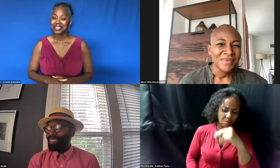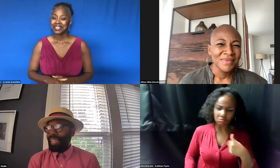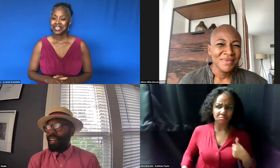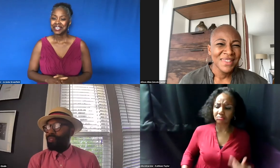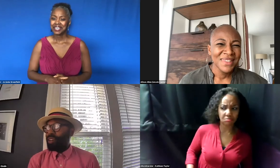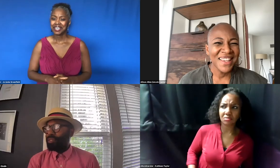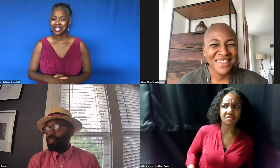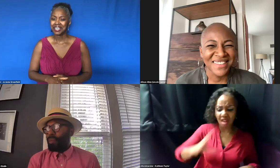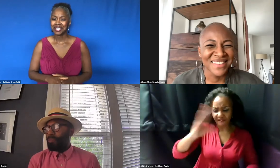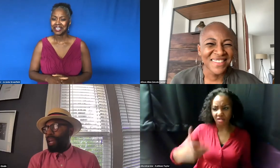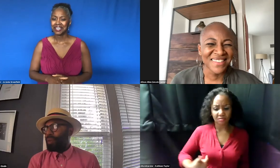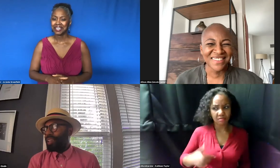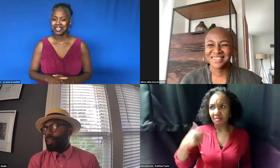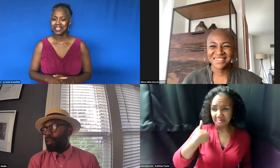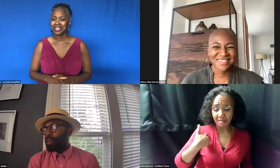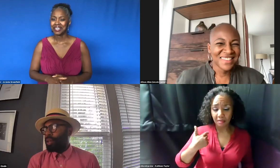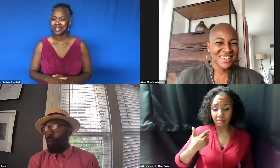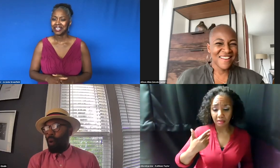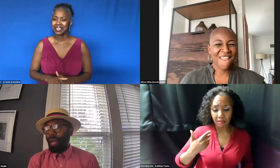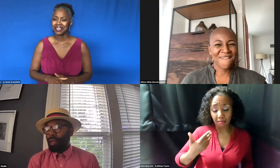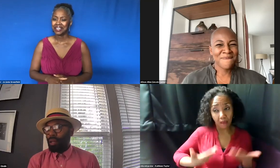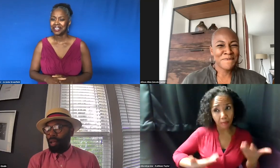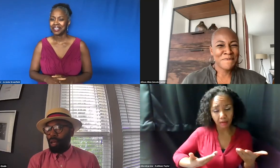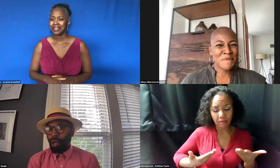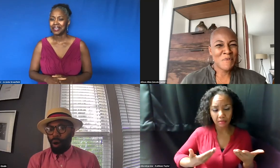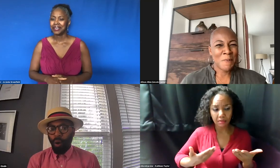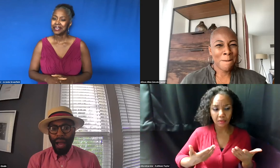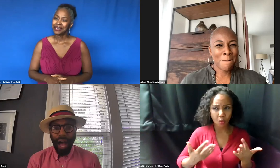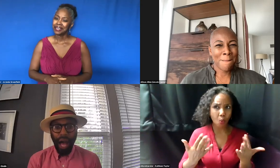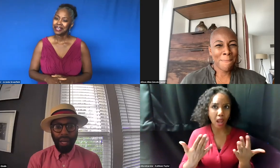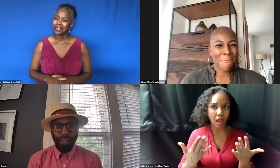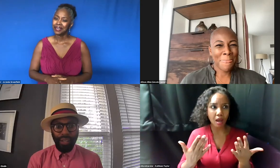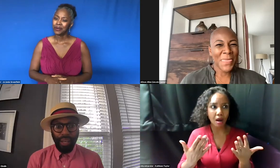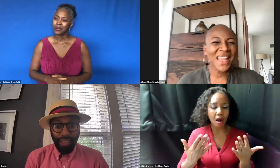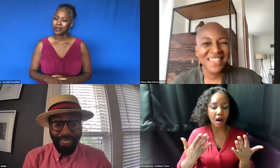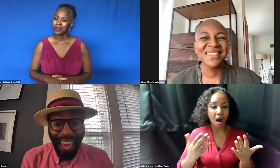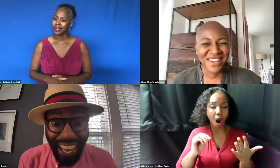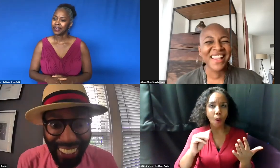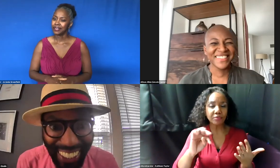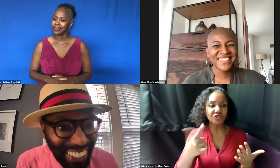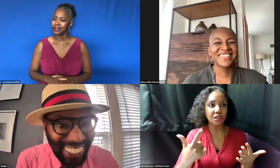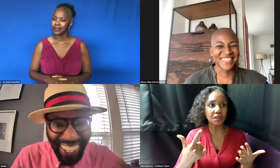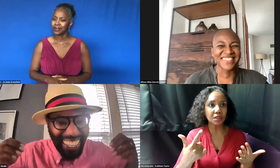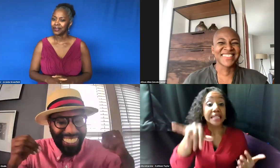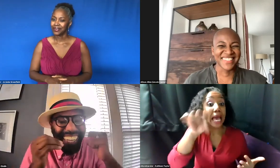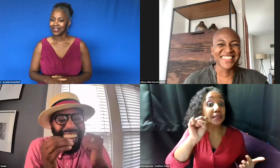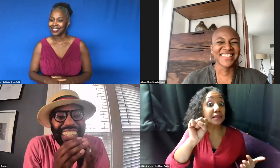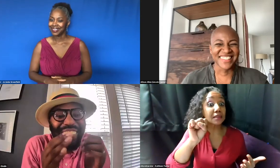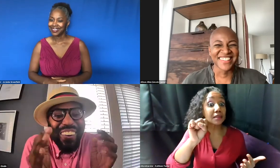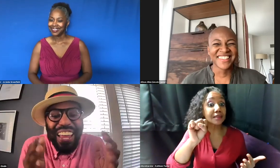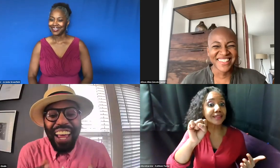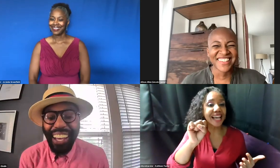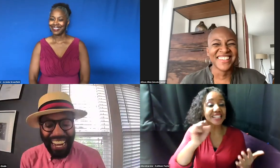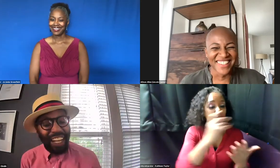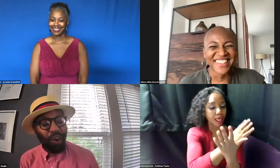mm-mm, never, maybe, wait, oh my God." Yes, it's